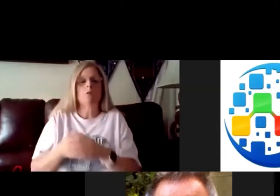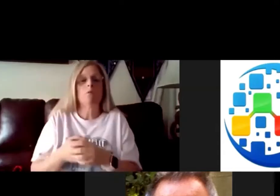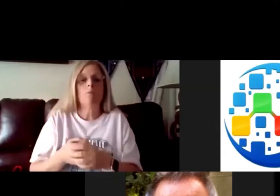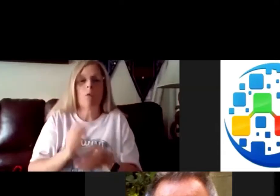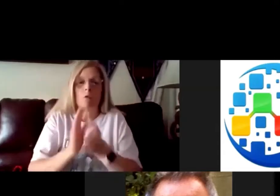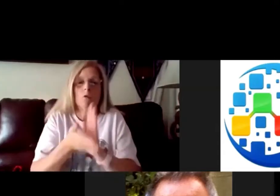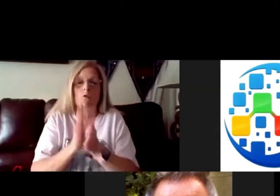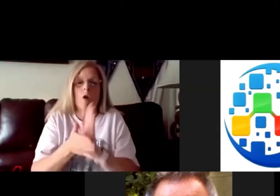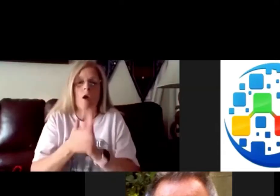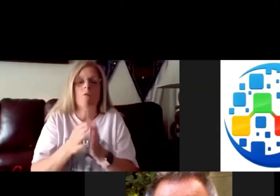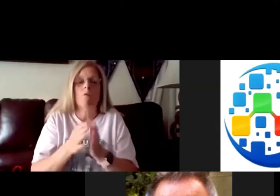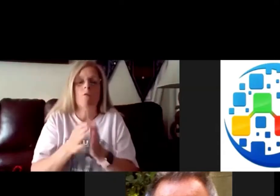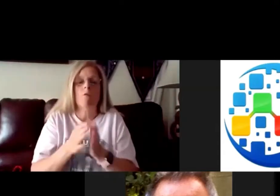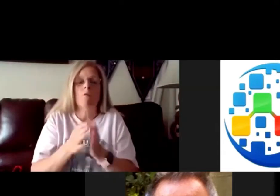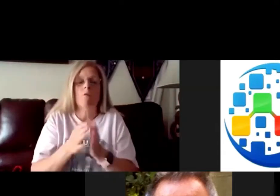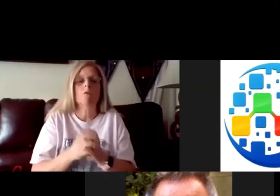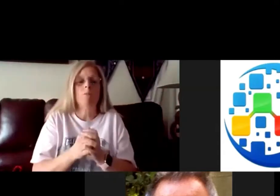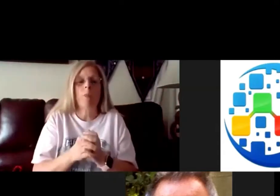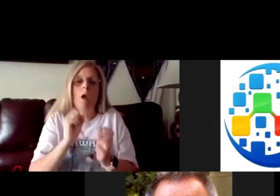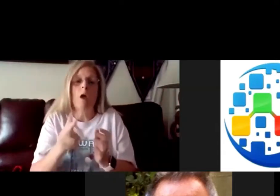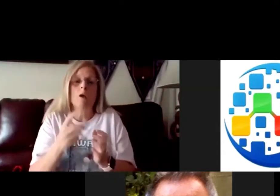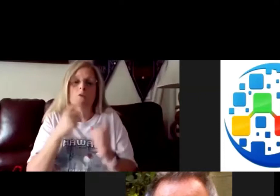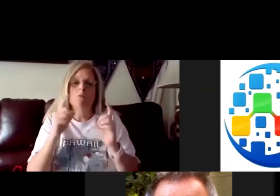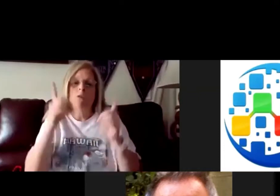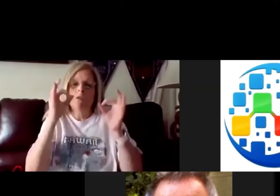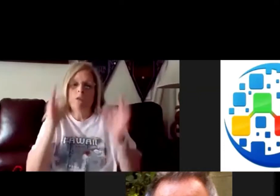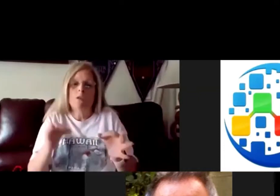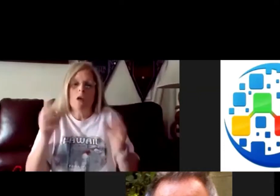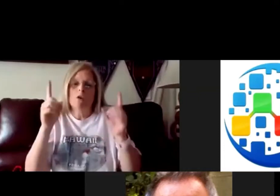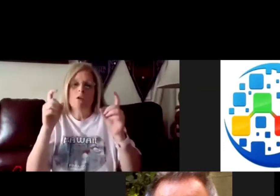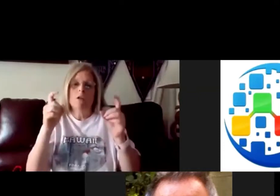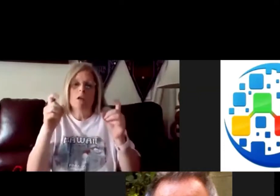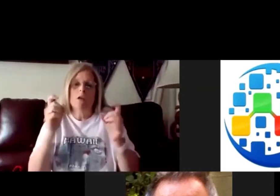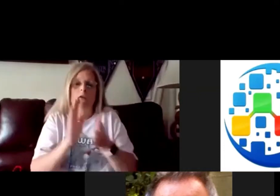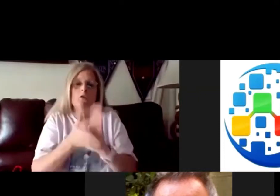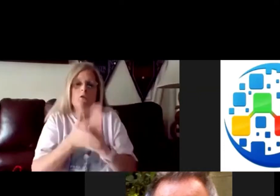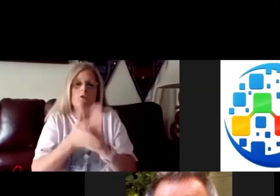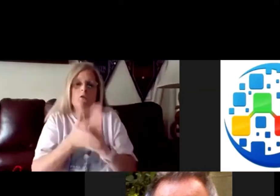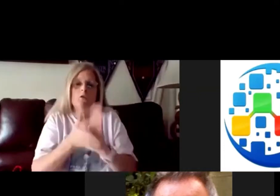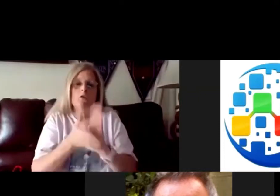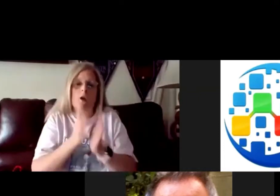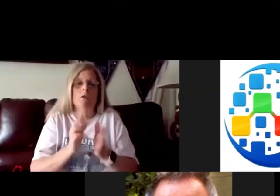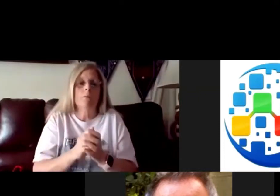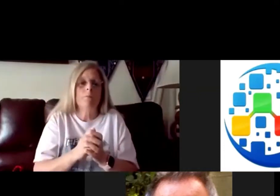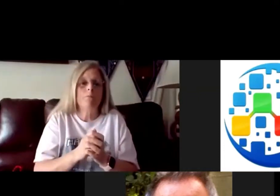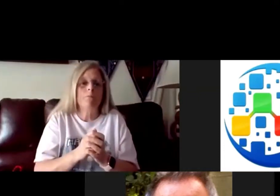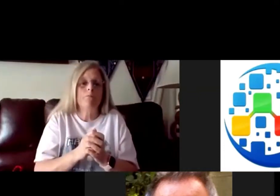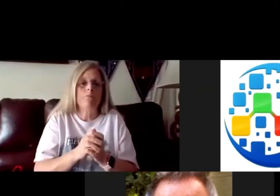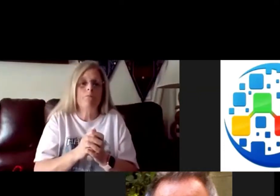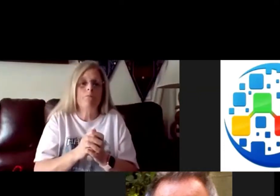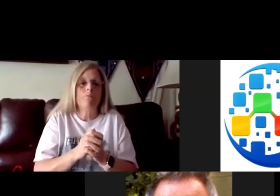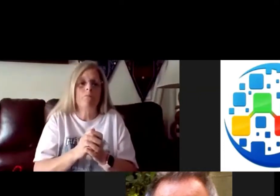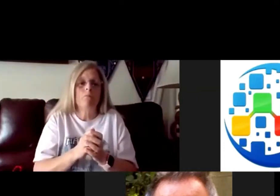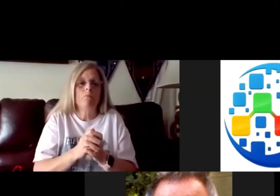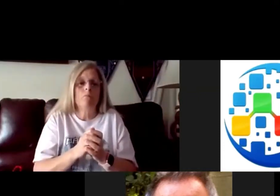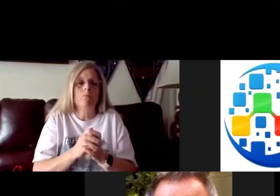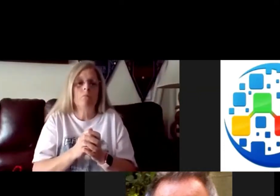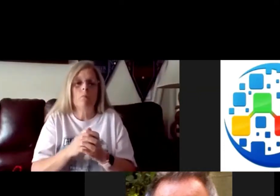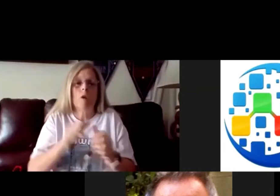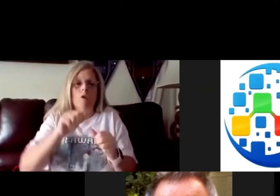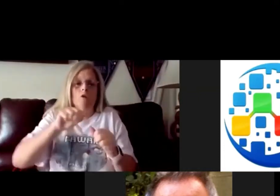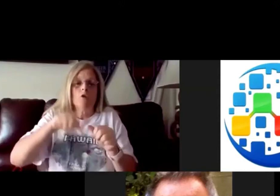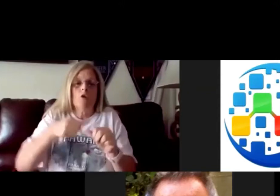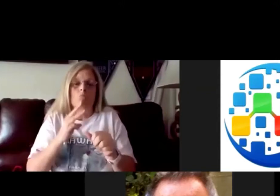And Ash decided to test all his traffic sources. And what he did is he just turned on the spigots and